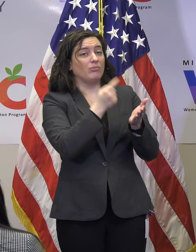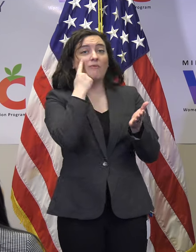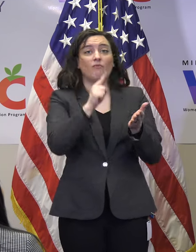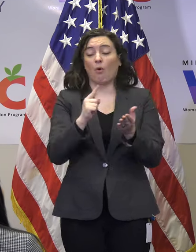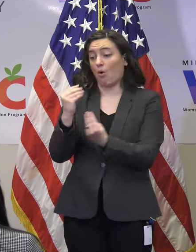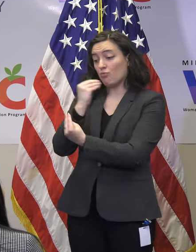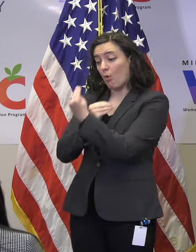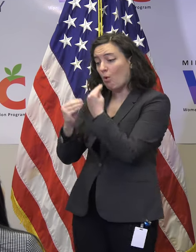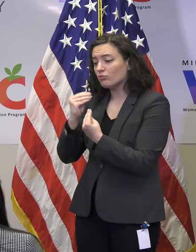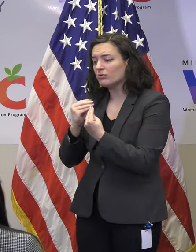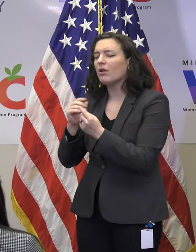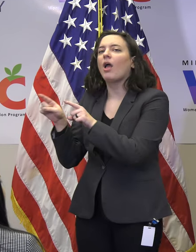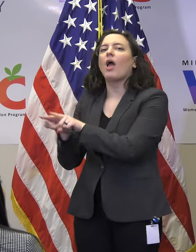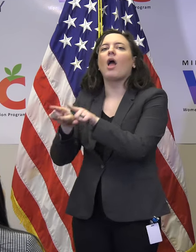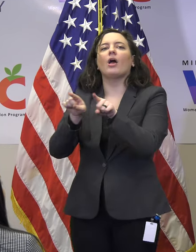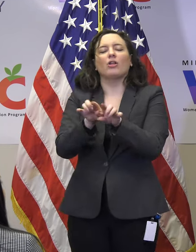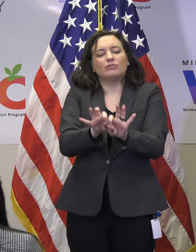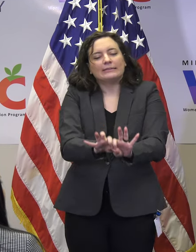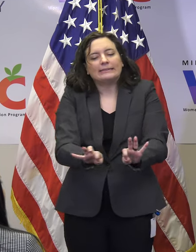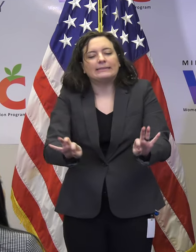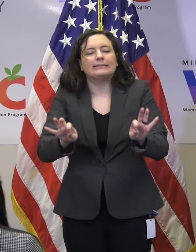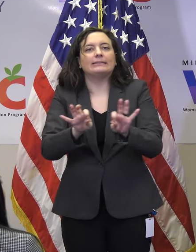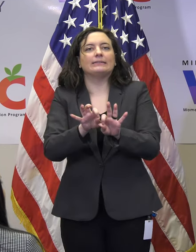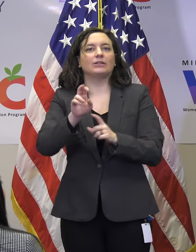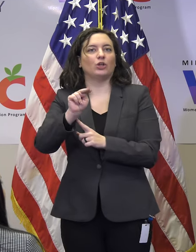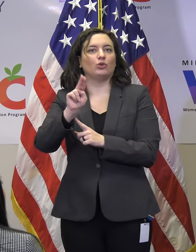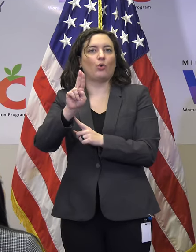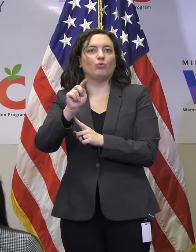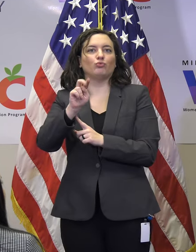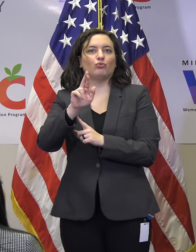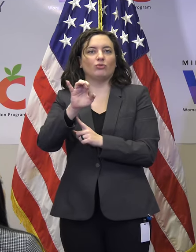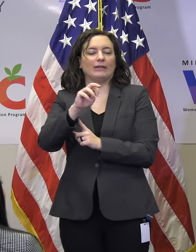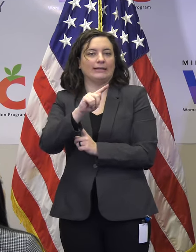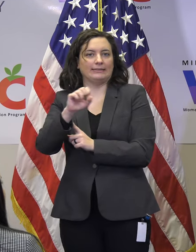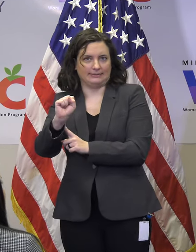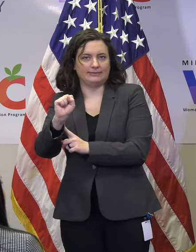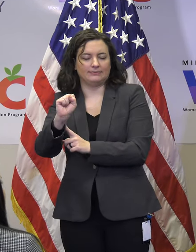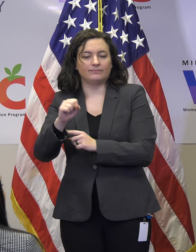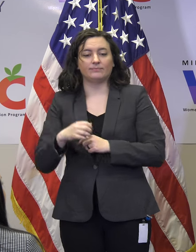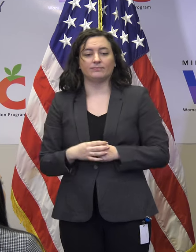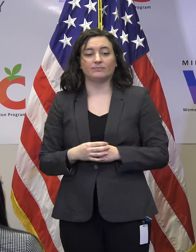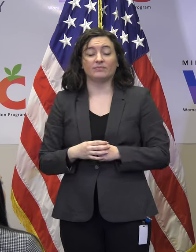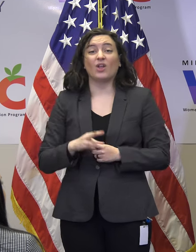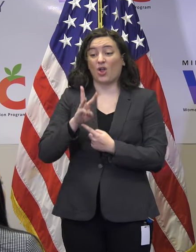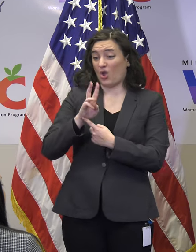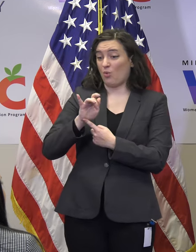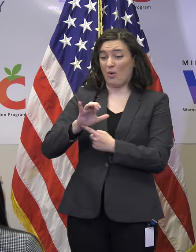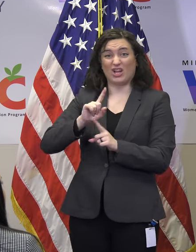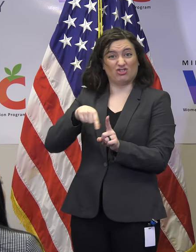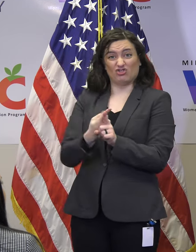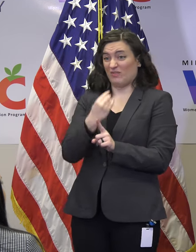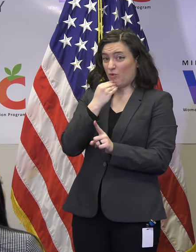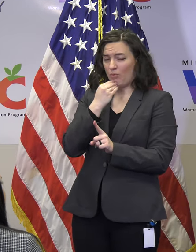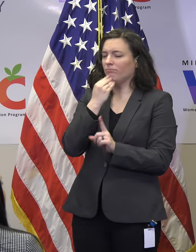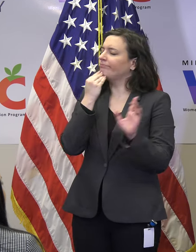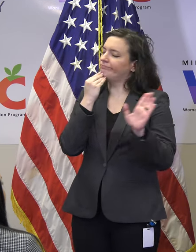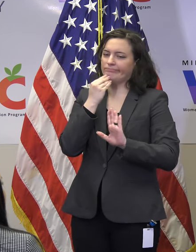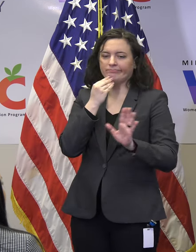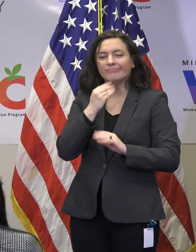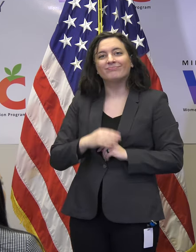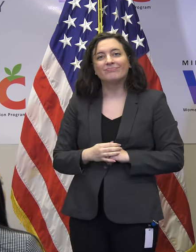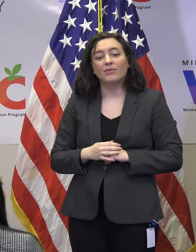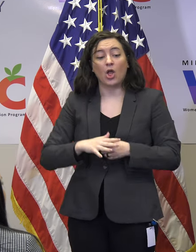nutrients for health and child development. And the benefits of WIC extend beyond food. Our local WIC agency